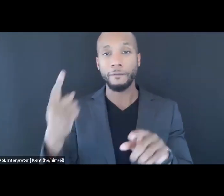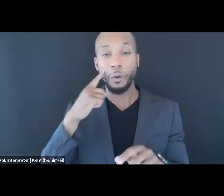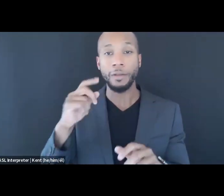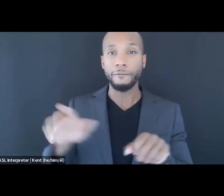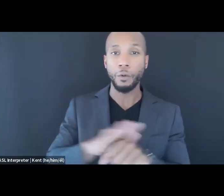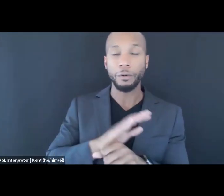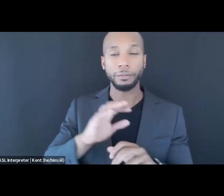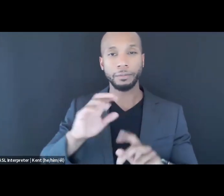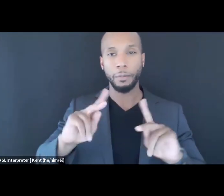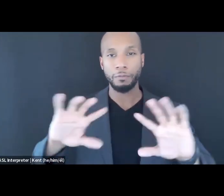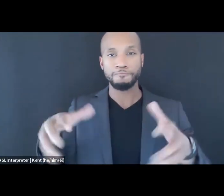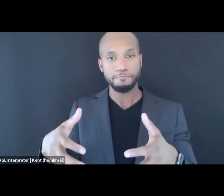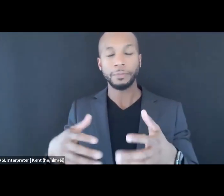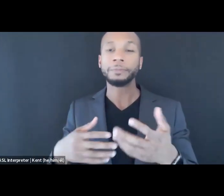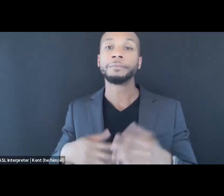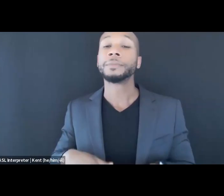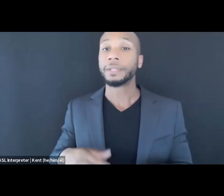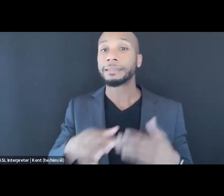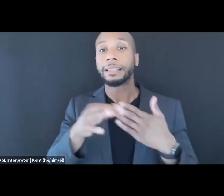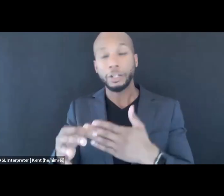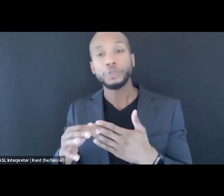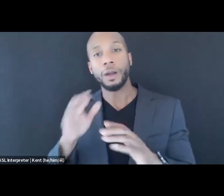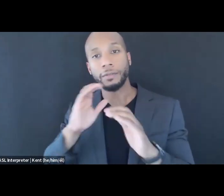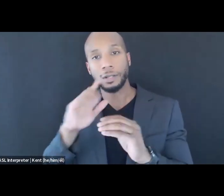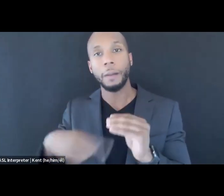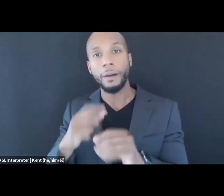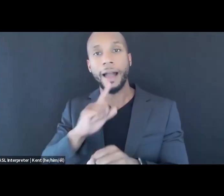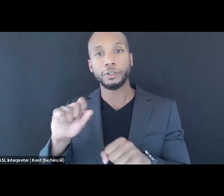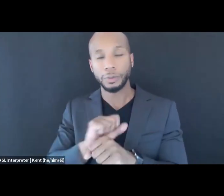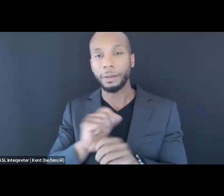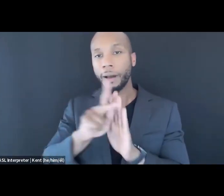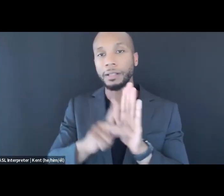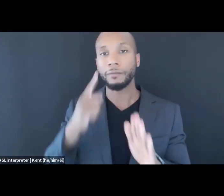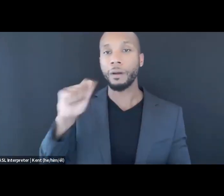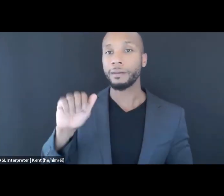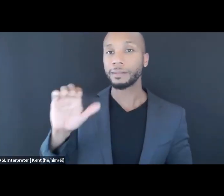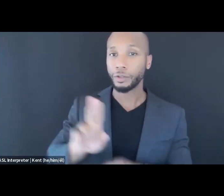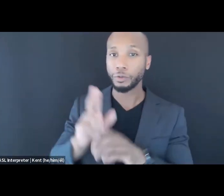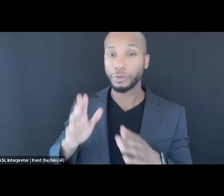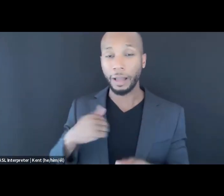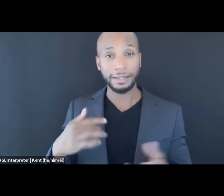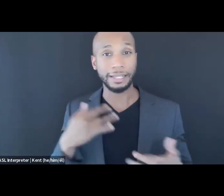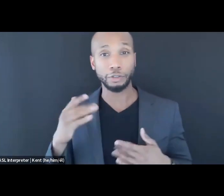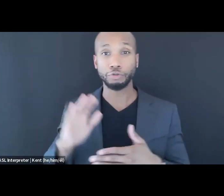constituency. It's led to conversations about actual policy for AAC users, which I'm excited to